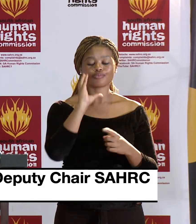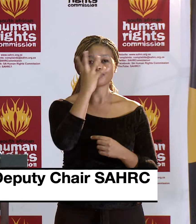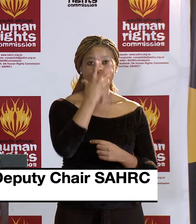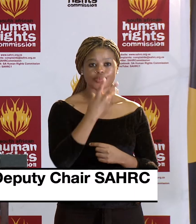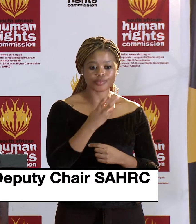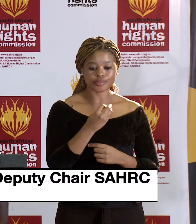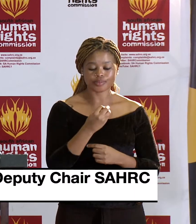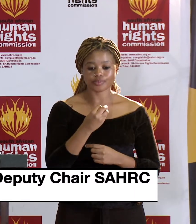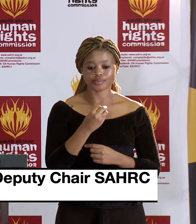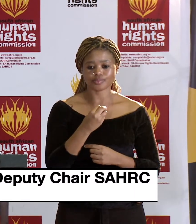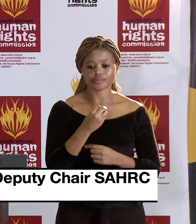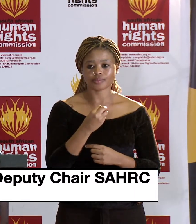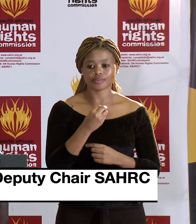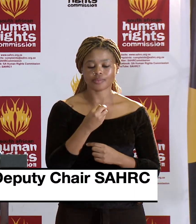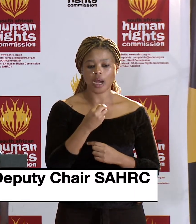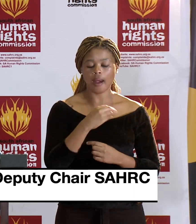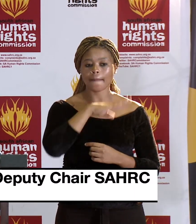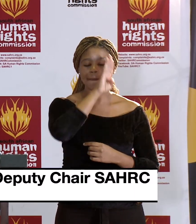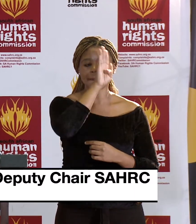beautiful painting.